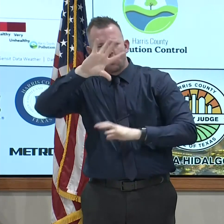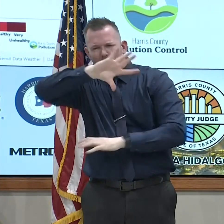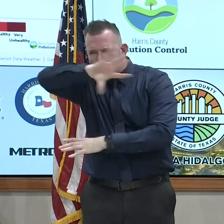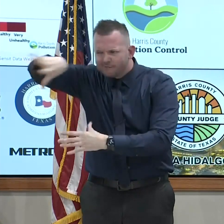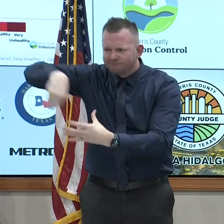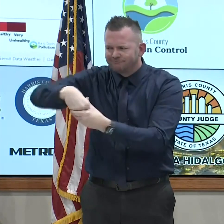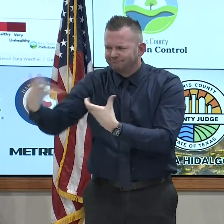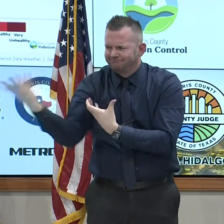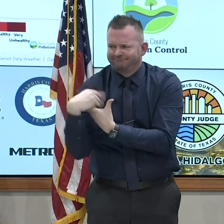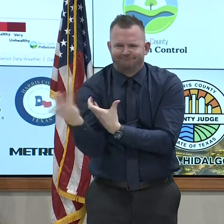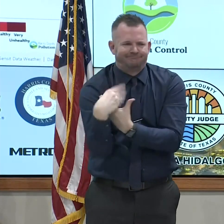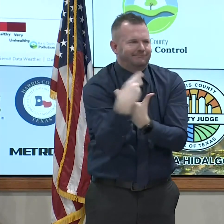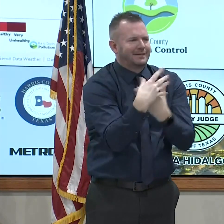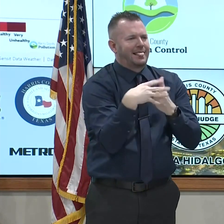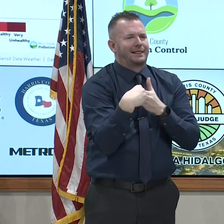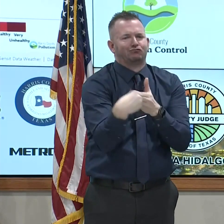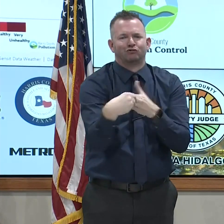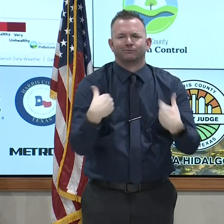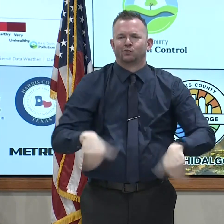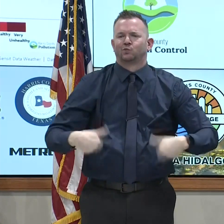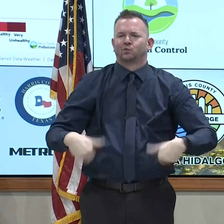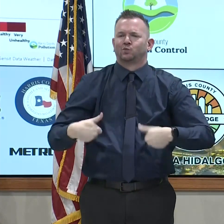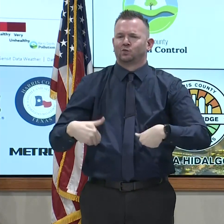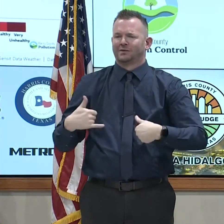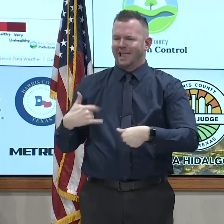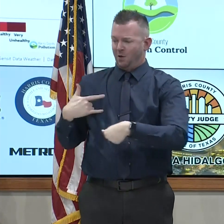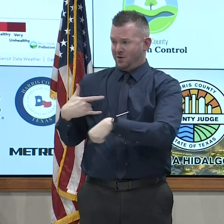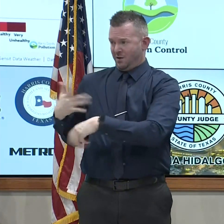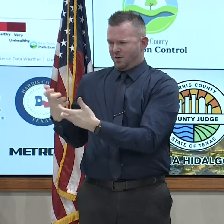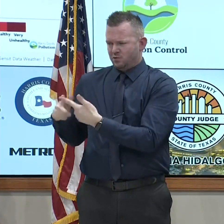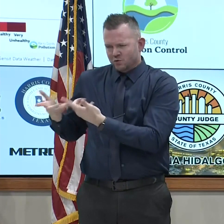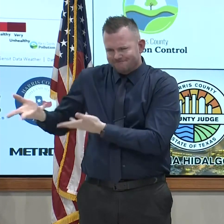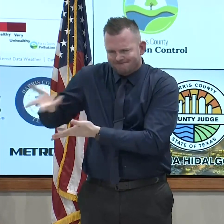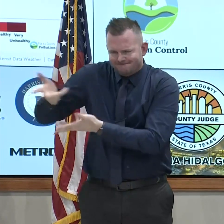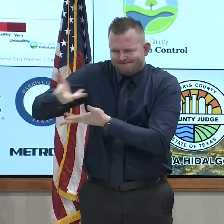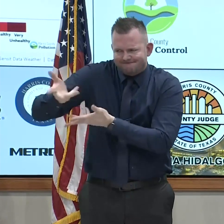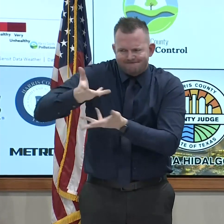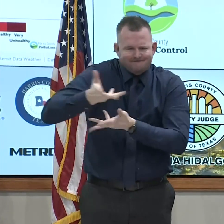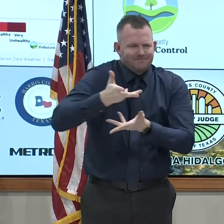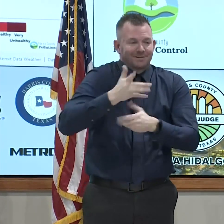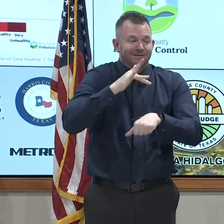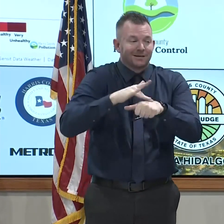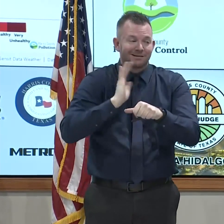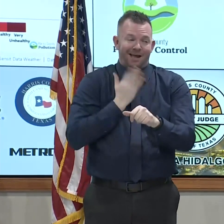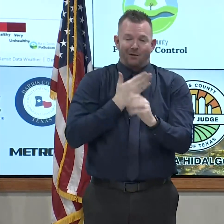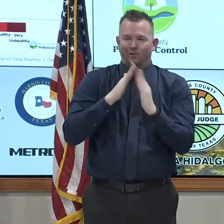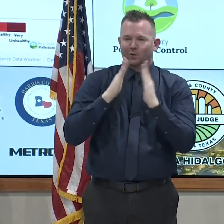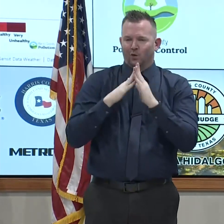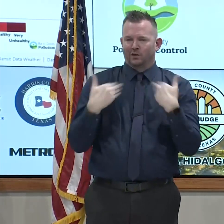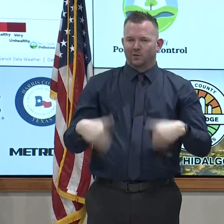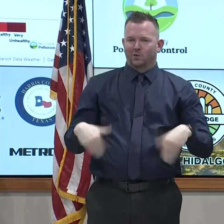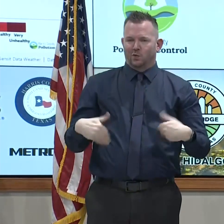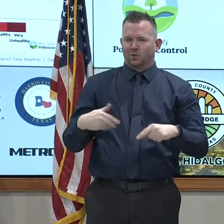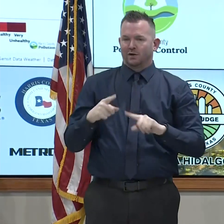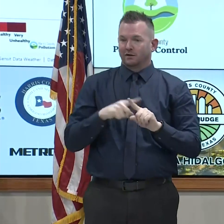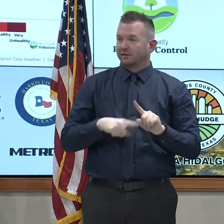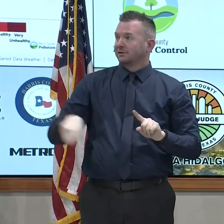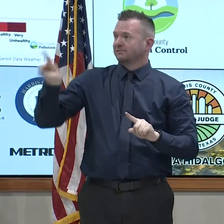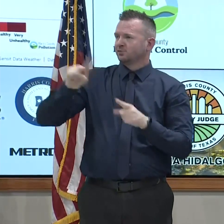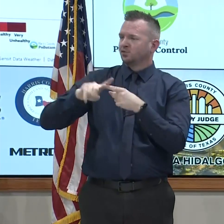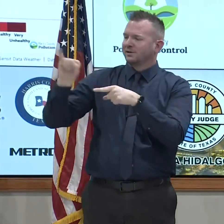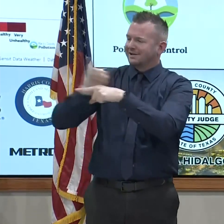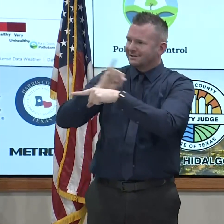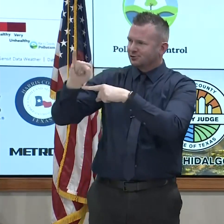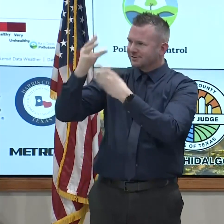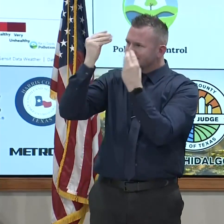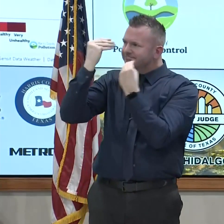here, which really touches on all the key stakeholders, everybody from the community member all the way up to the industrial partner, to Harris County Pollution Control and